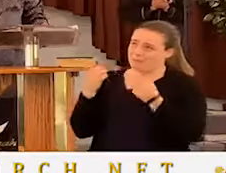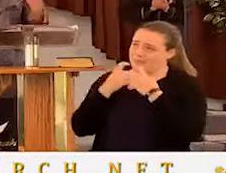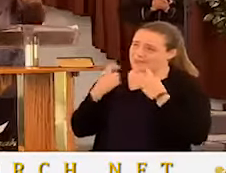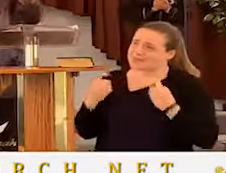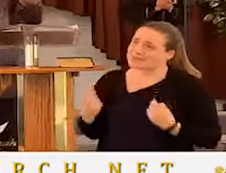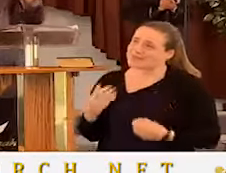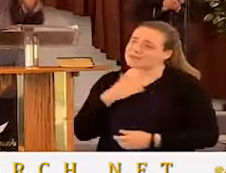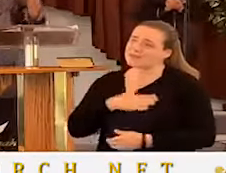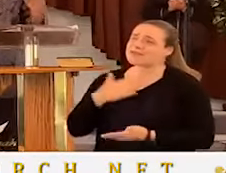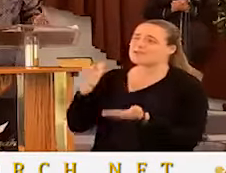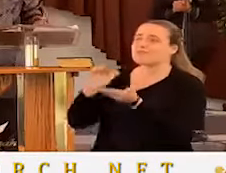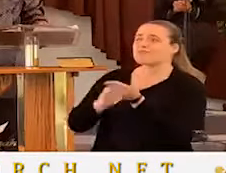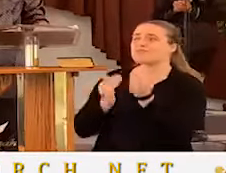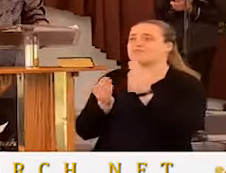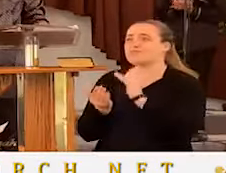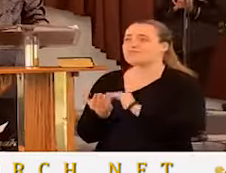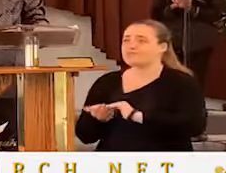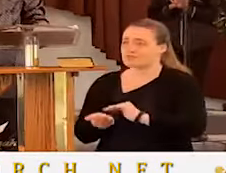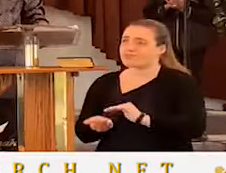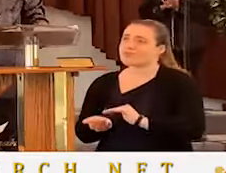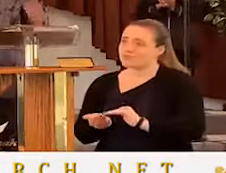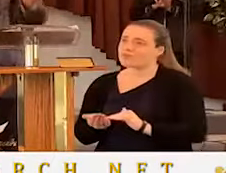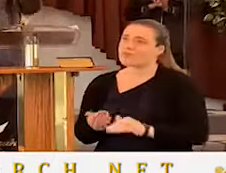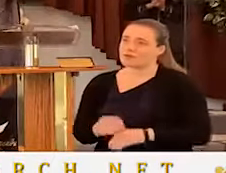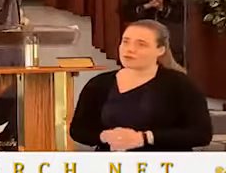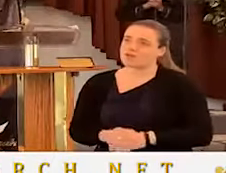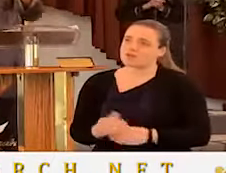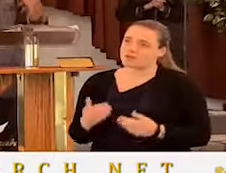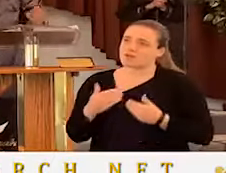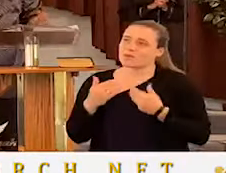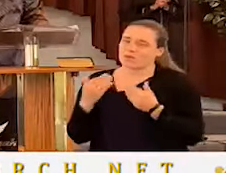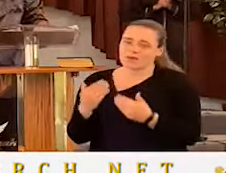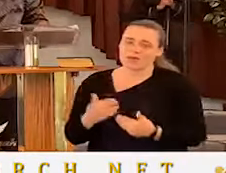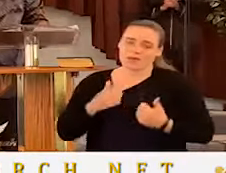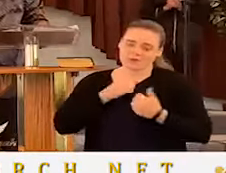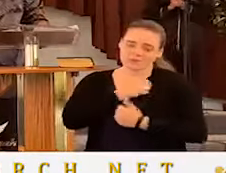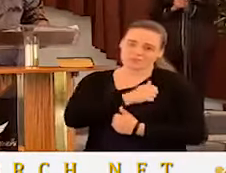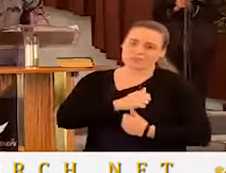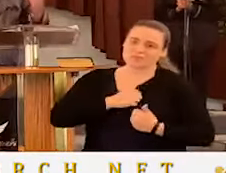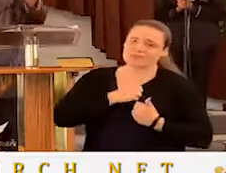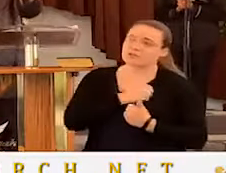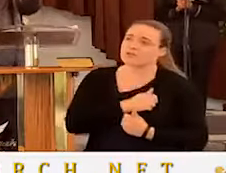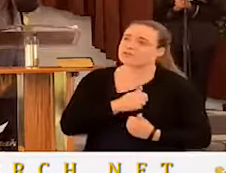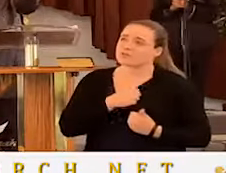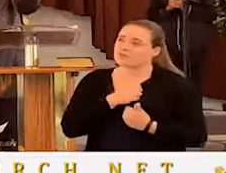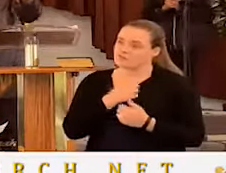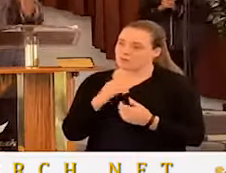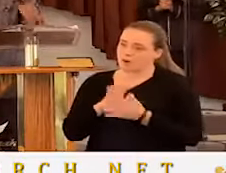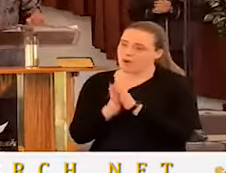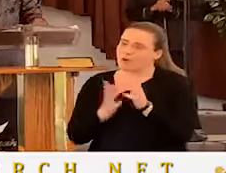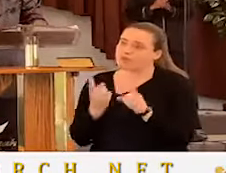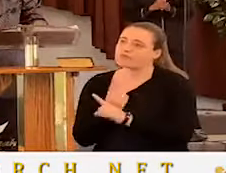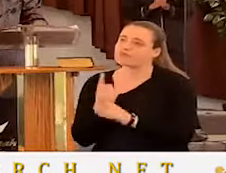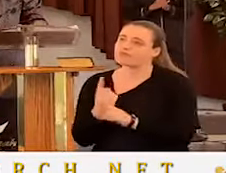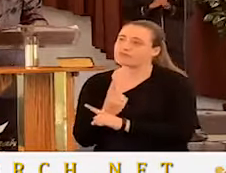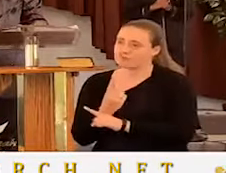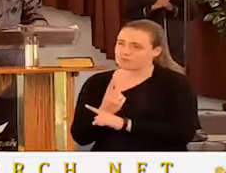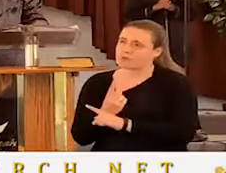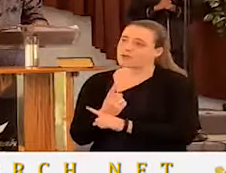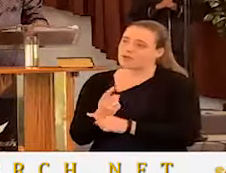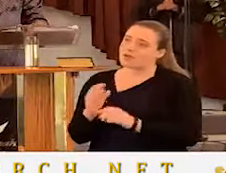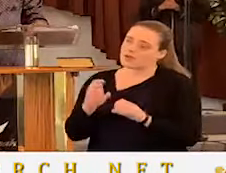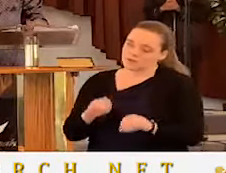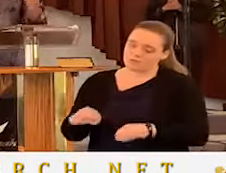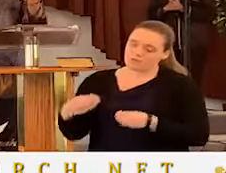sins. Cleanse me from all unrighteousness. Give me another chance. Thank you for your grace and your